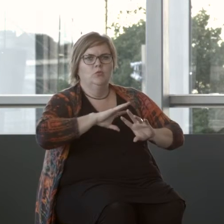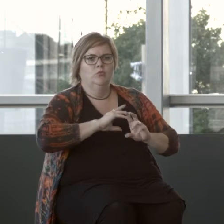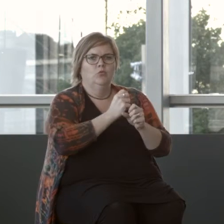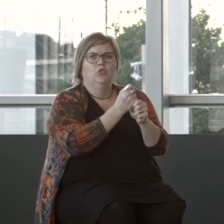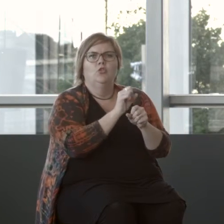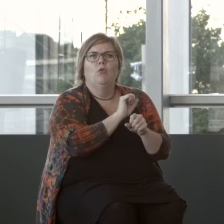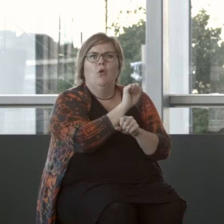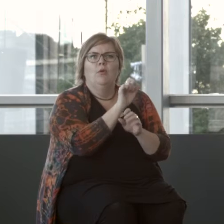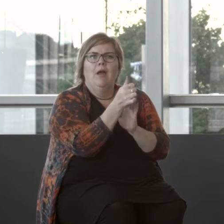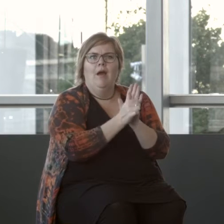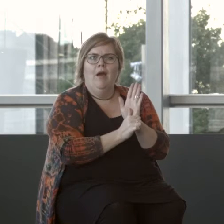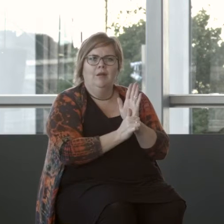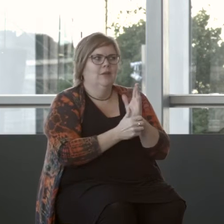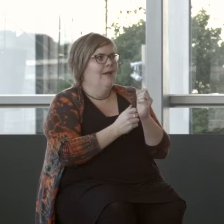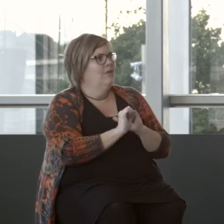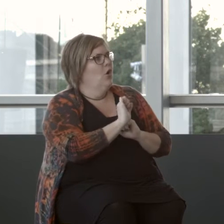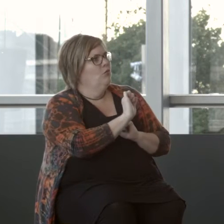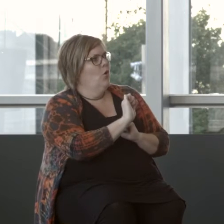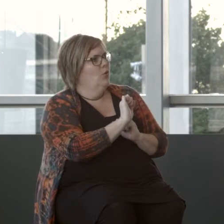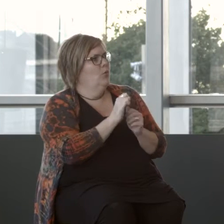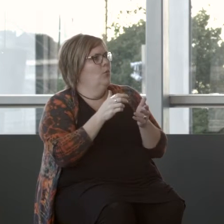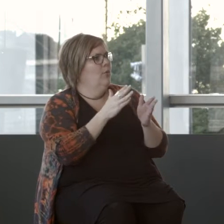has her own concern, her own